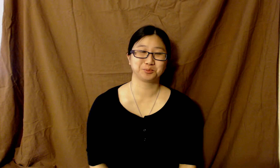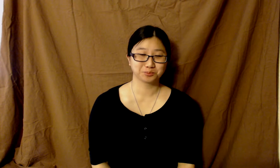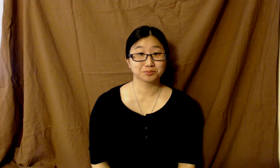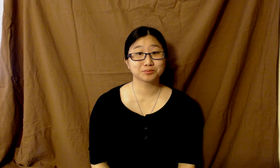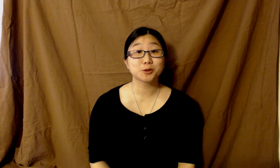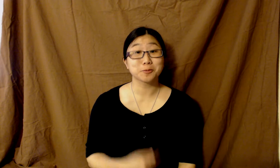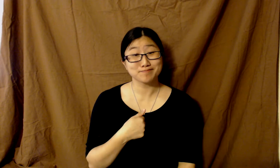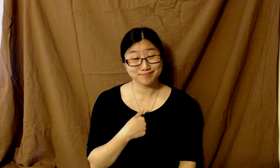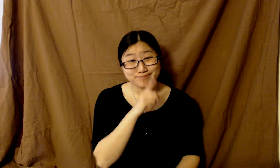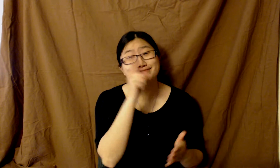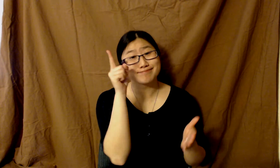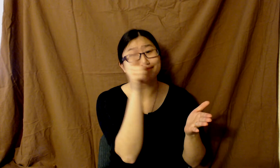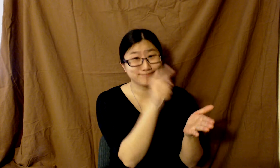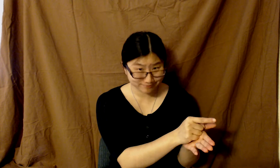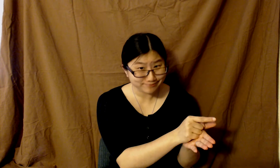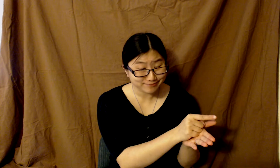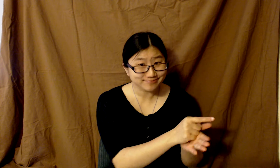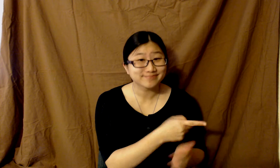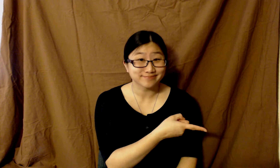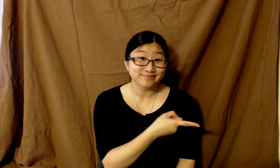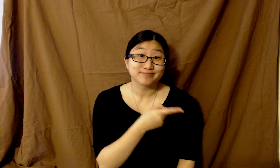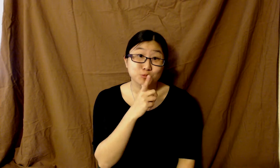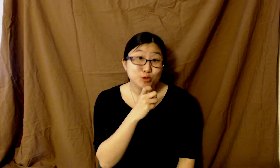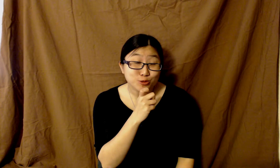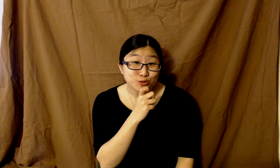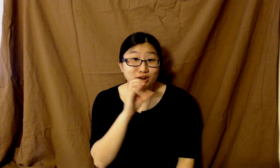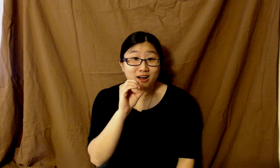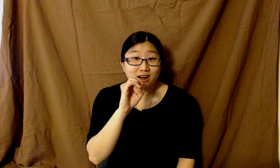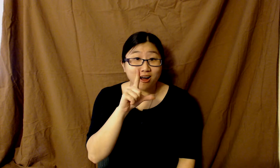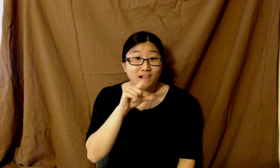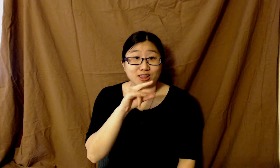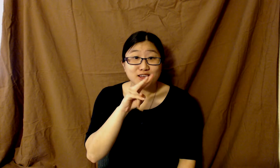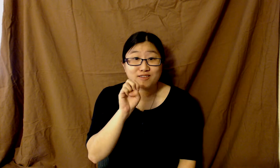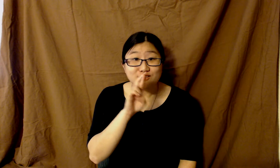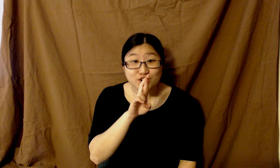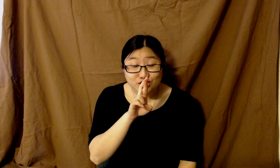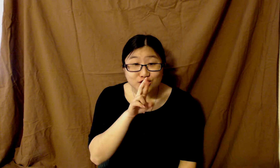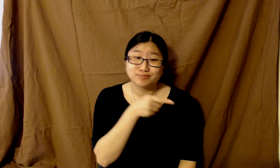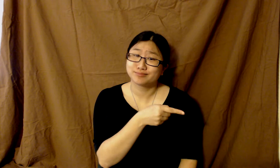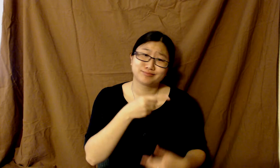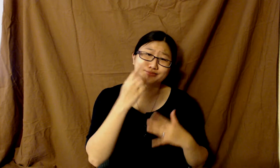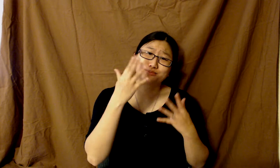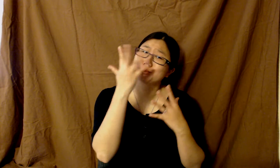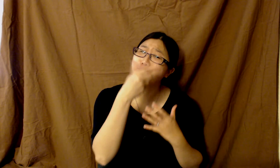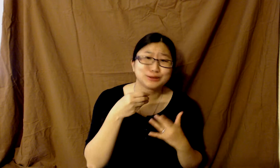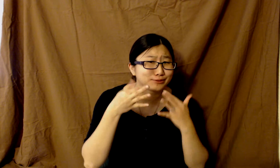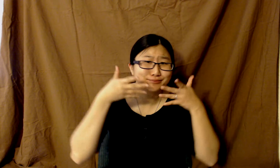Oliver was an extremely dashing, handsome, charming, and largely unstable